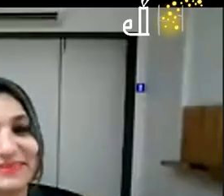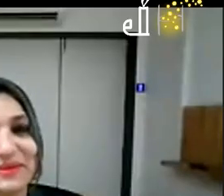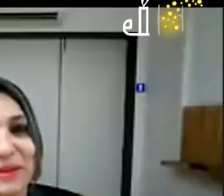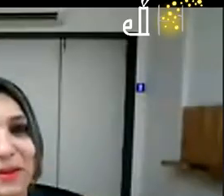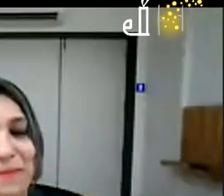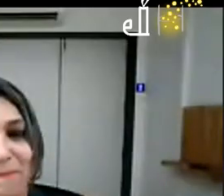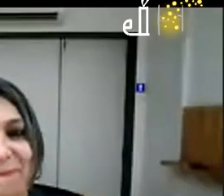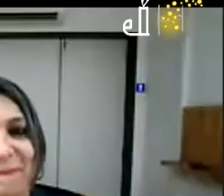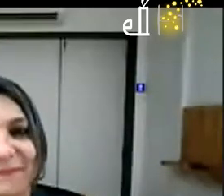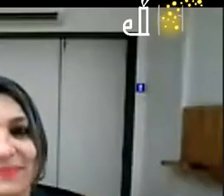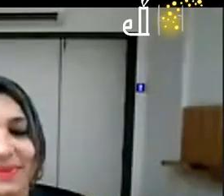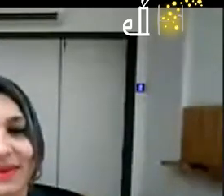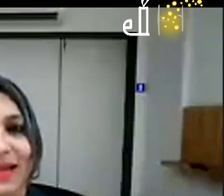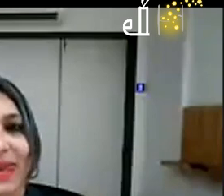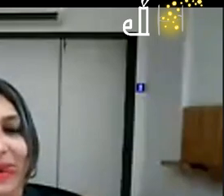Yeah.